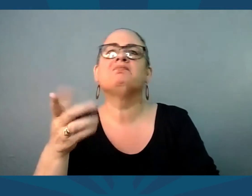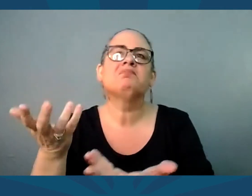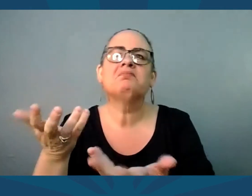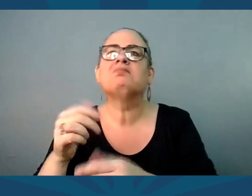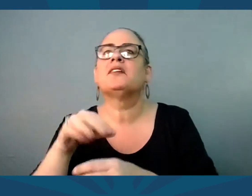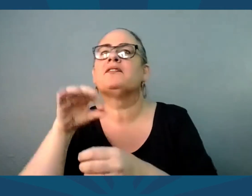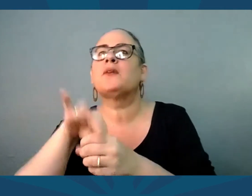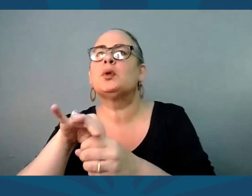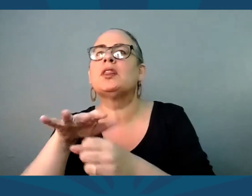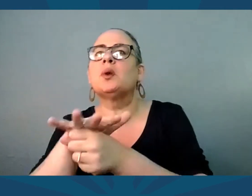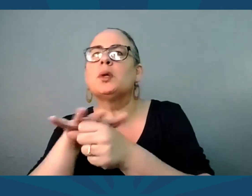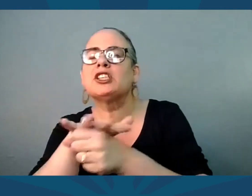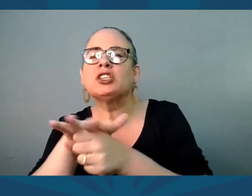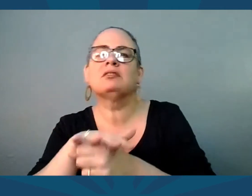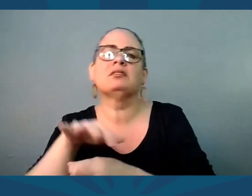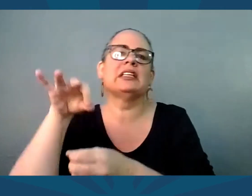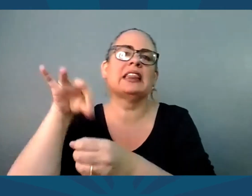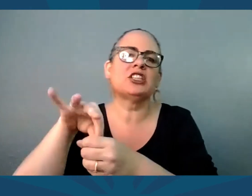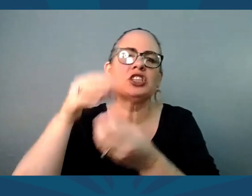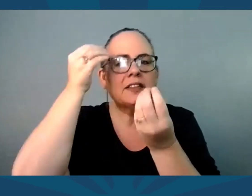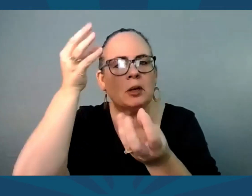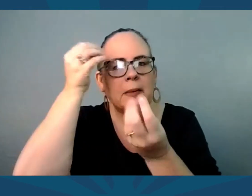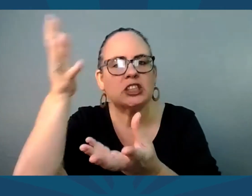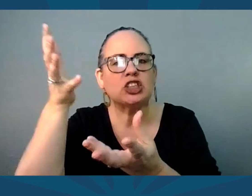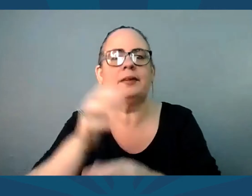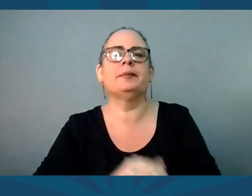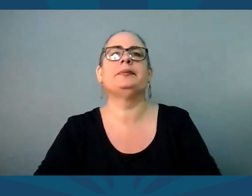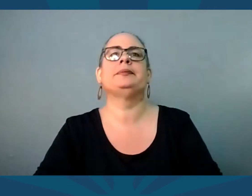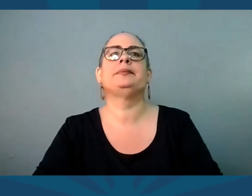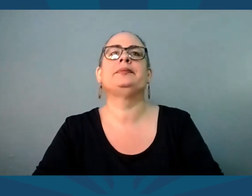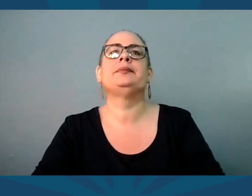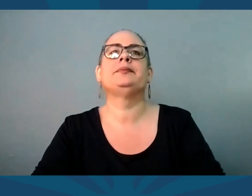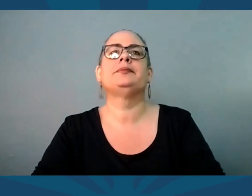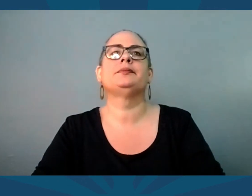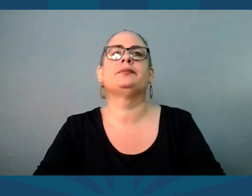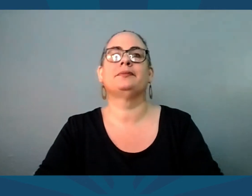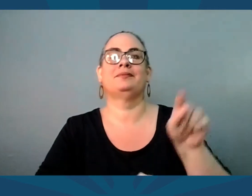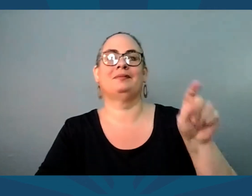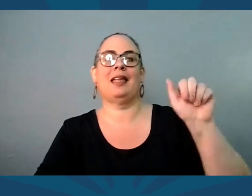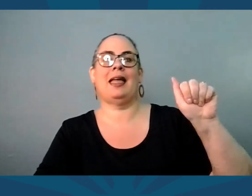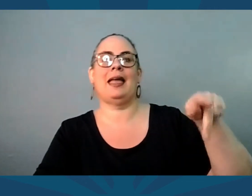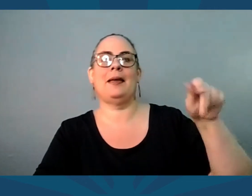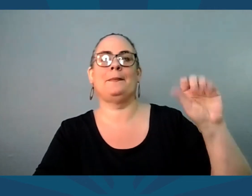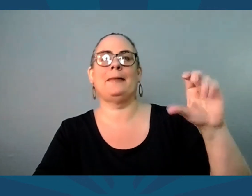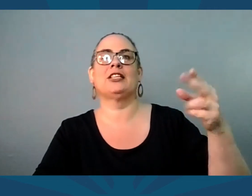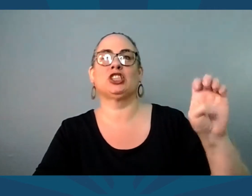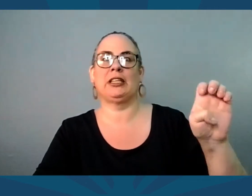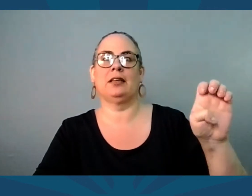election director, voting locations, and election information.